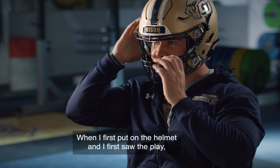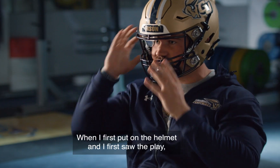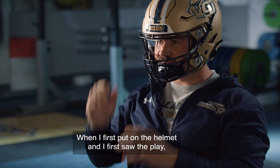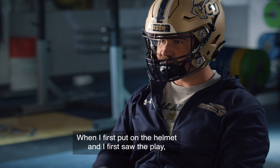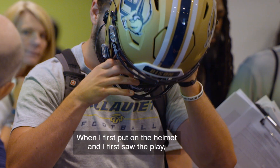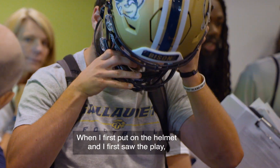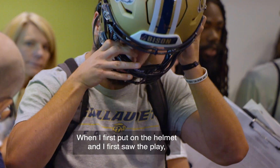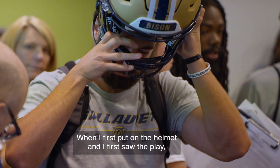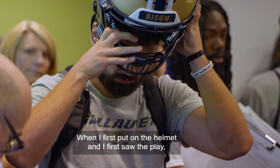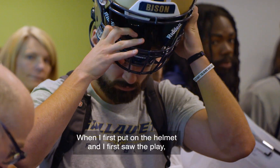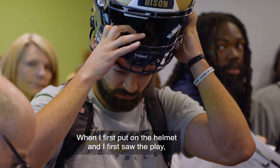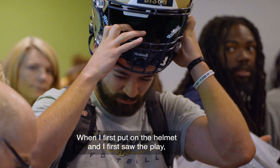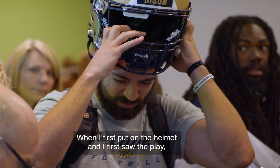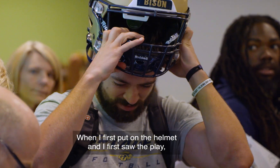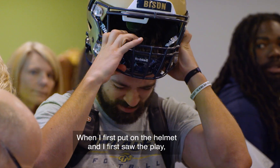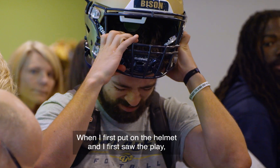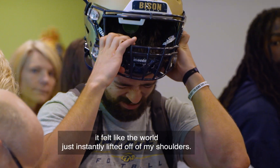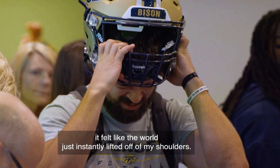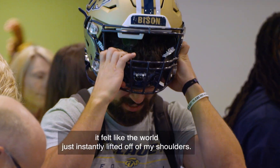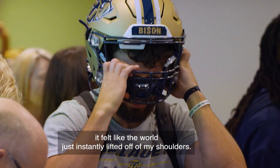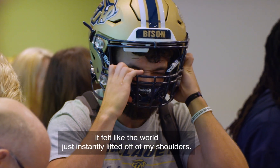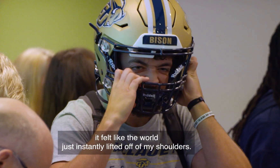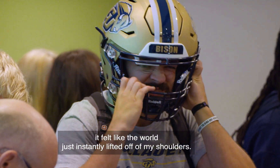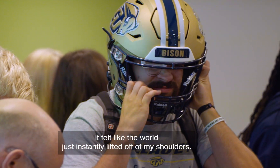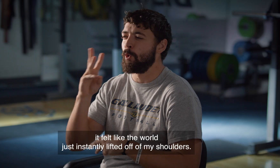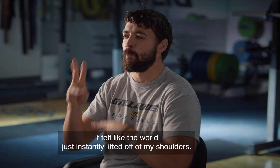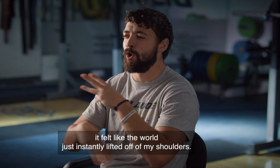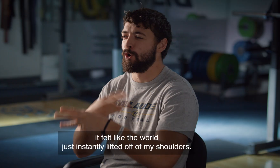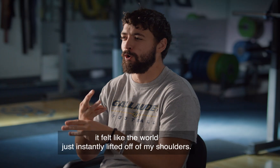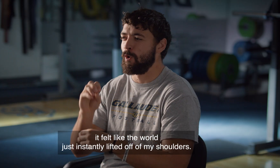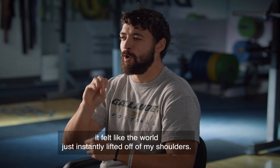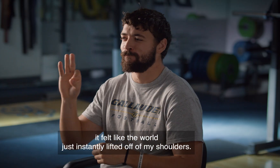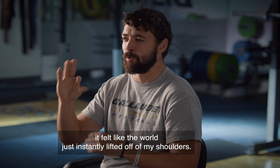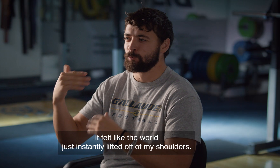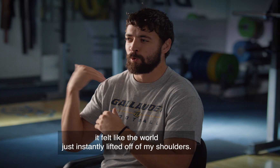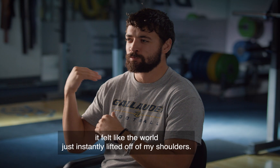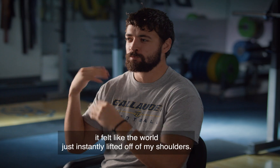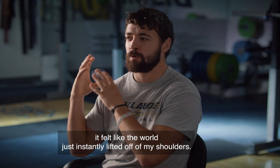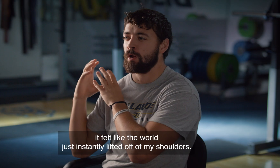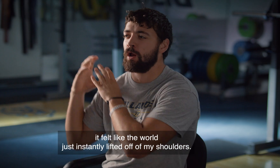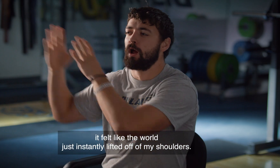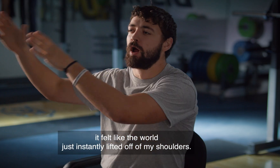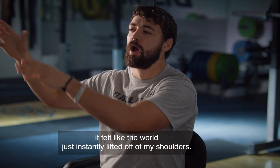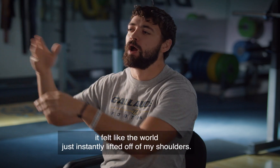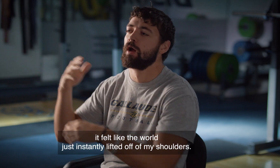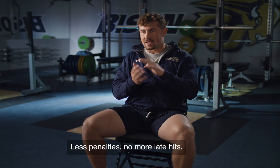put on the helmet and I first saw the play, it felt like the world just instantly lifted off of my shoulders. Less